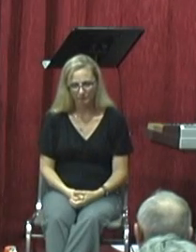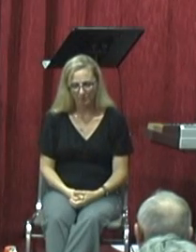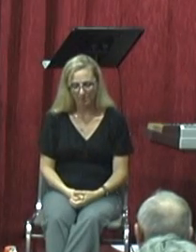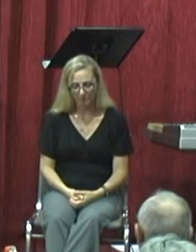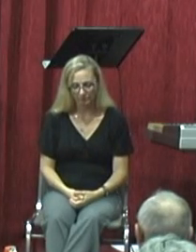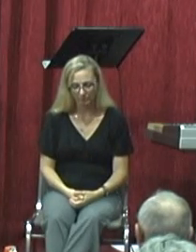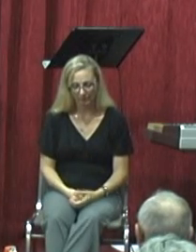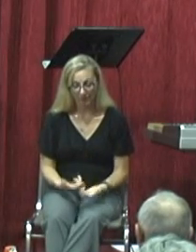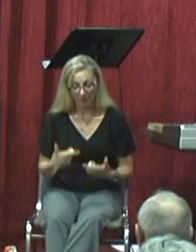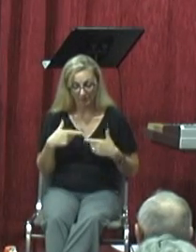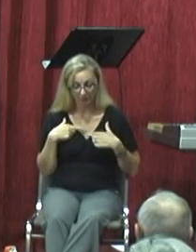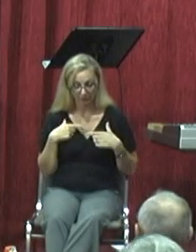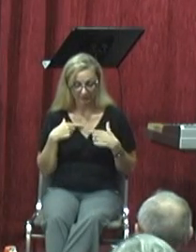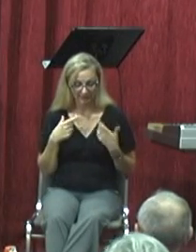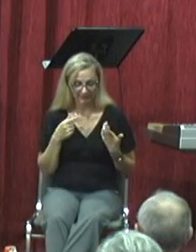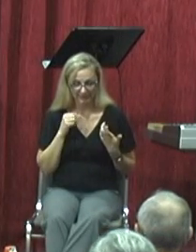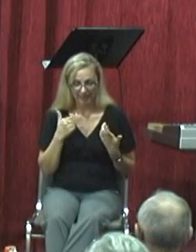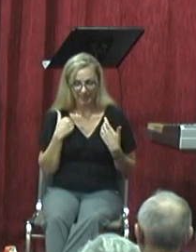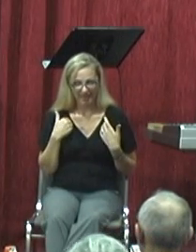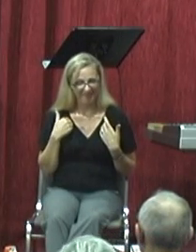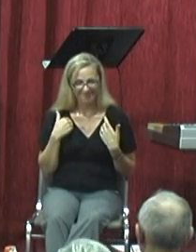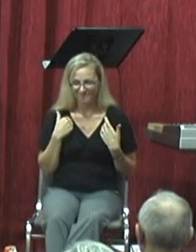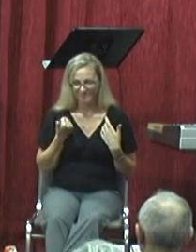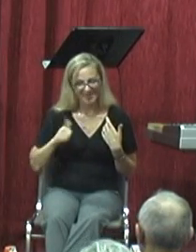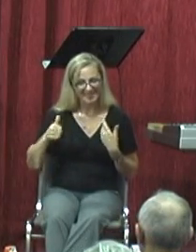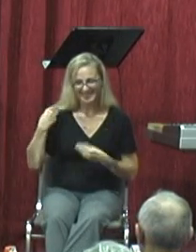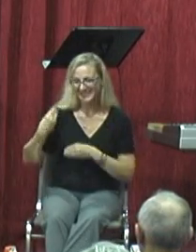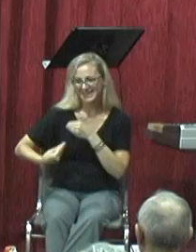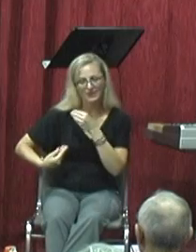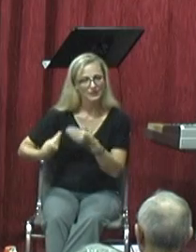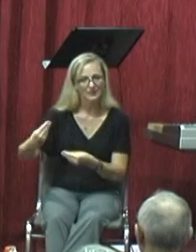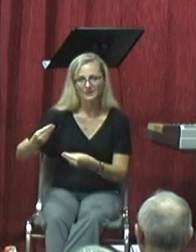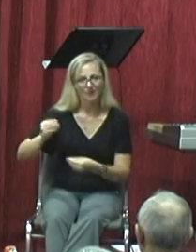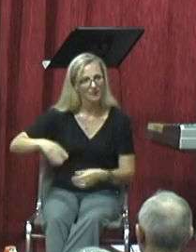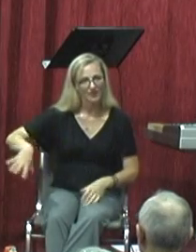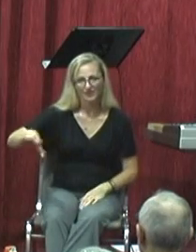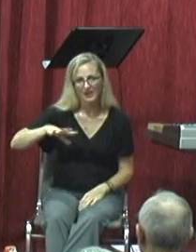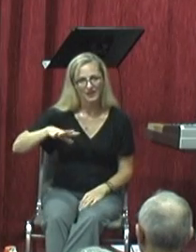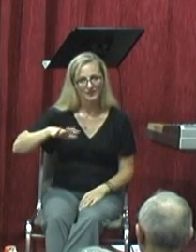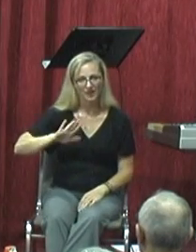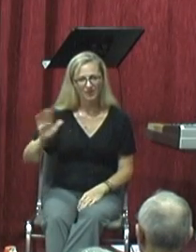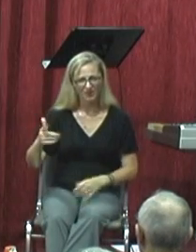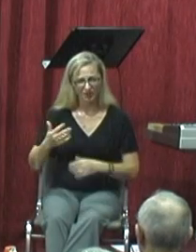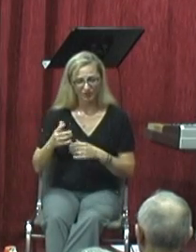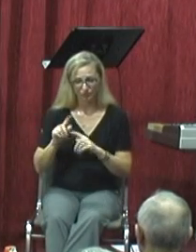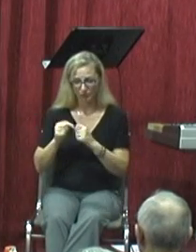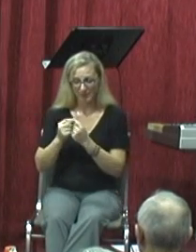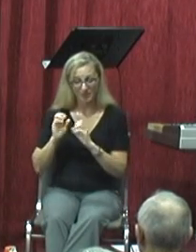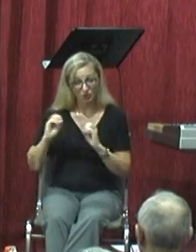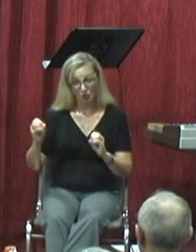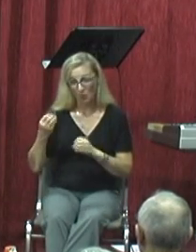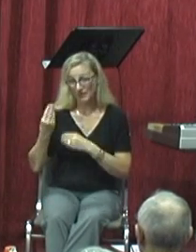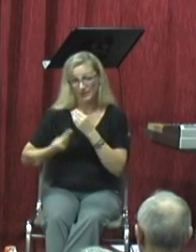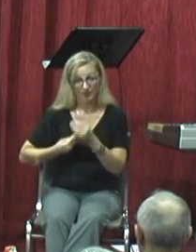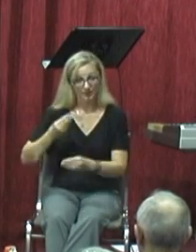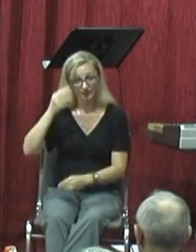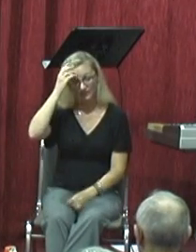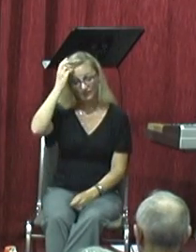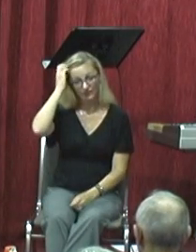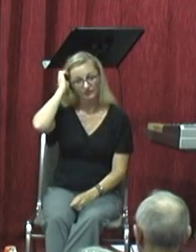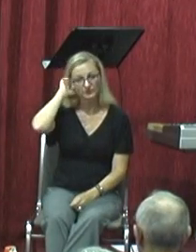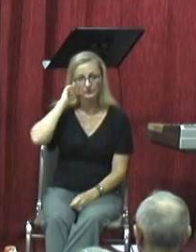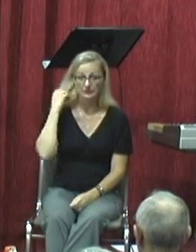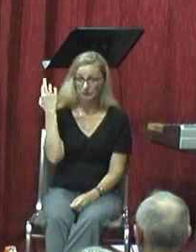The Kohanim, though, had no inheritance of the land. Their tribe had no inheritance. And